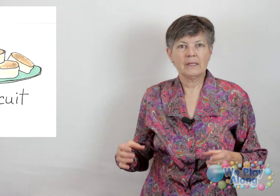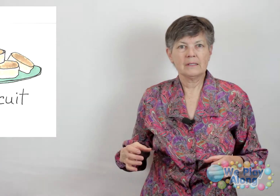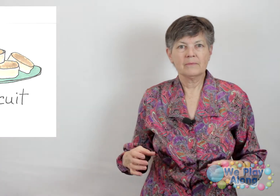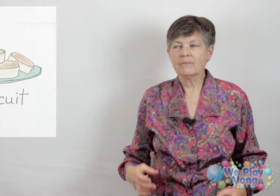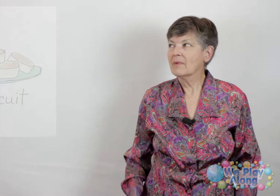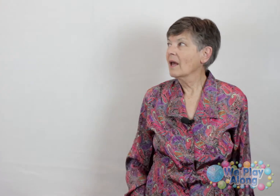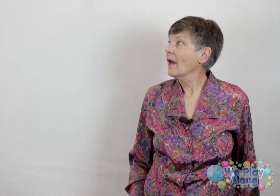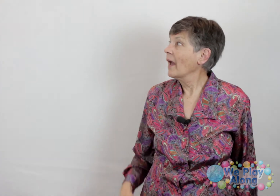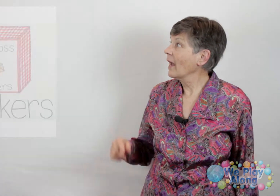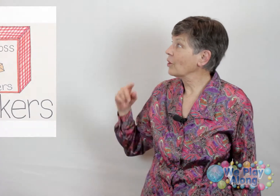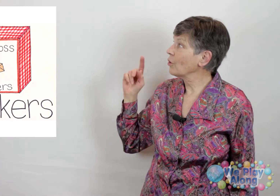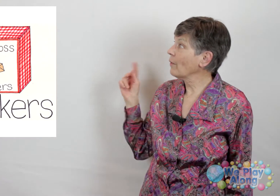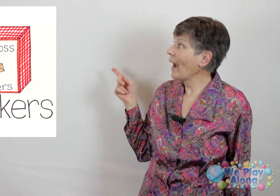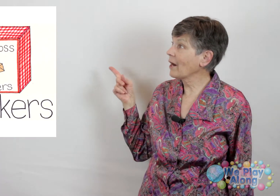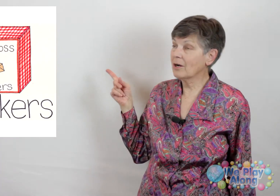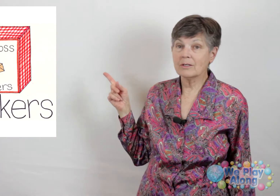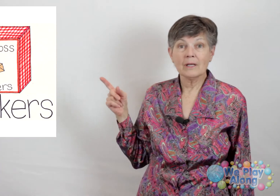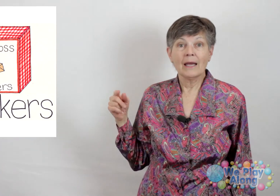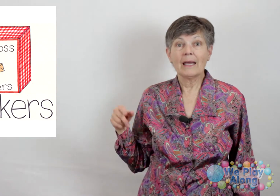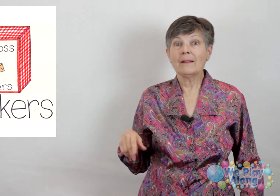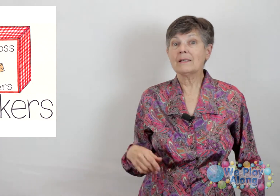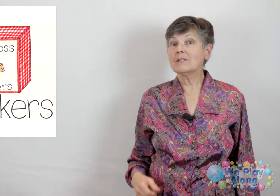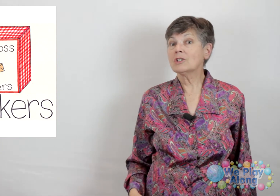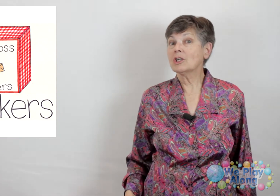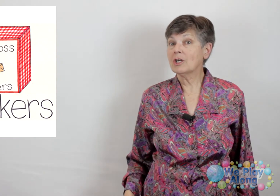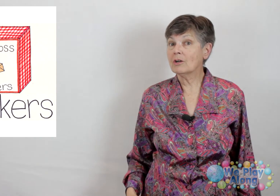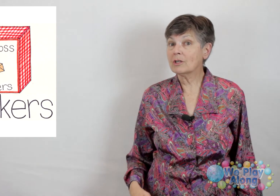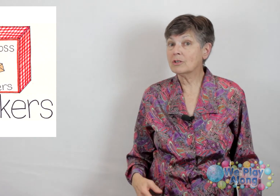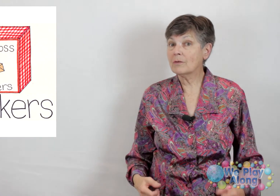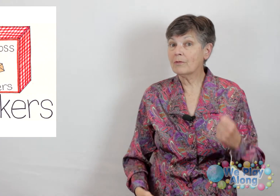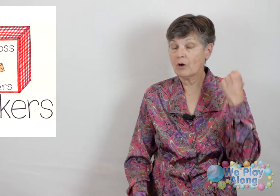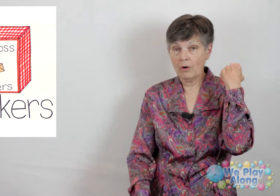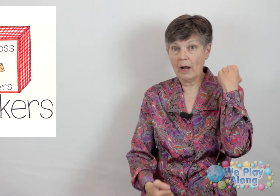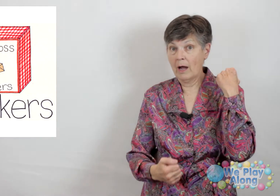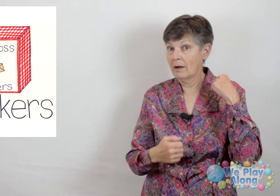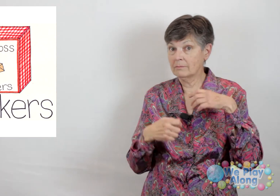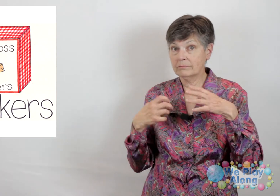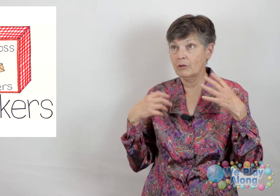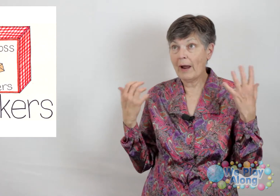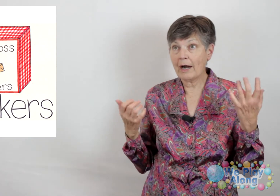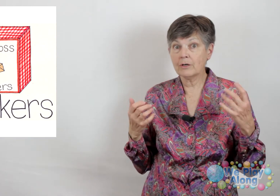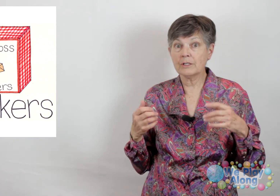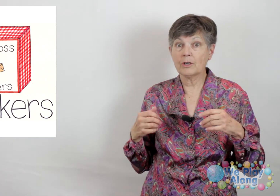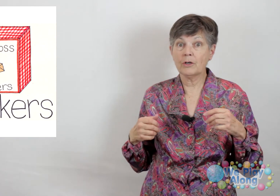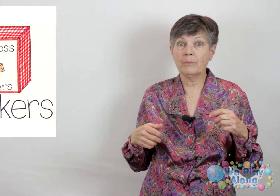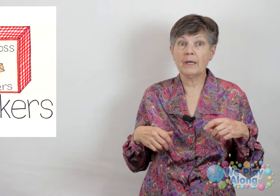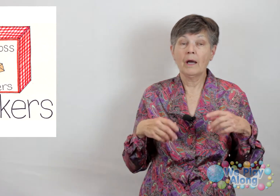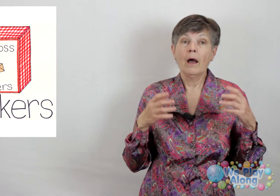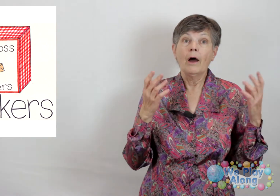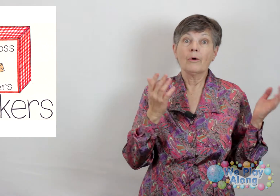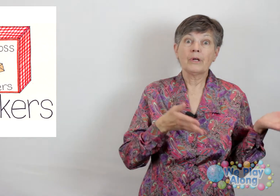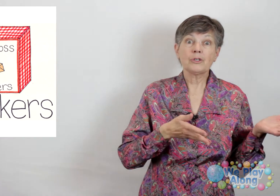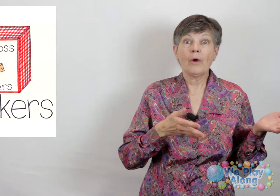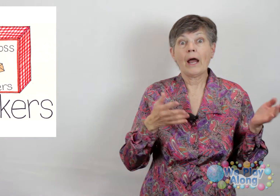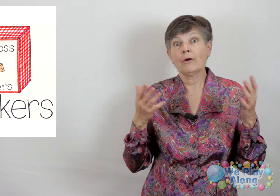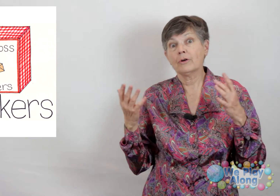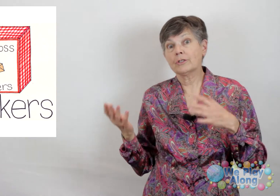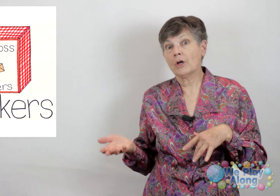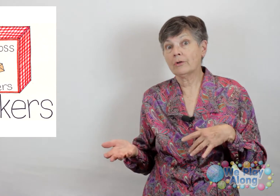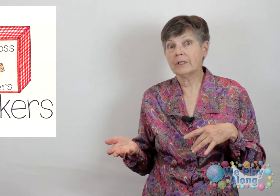biscuits. And crackers. Again, this is a generic term for crackers. It could be a Ritz cracker, or a